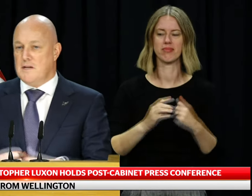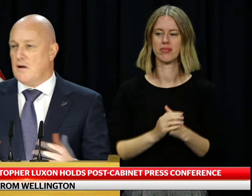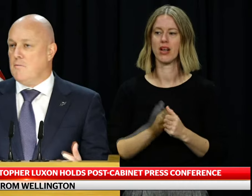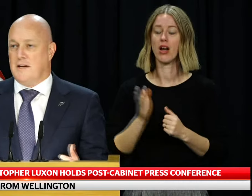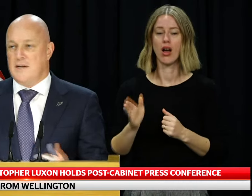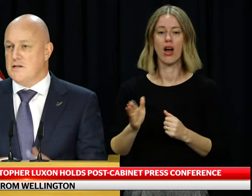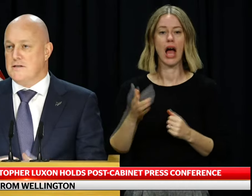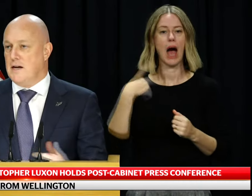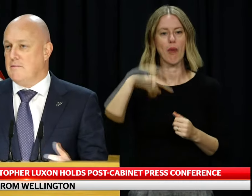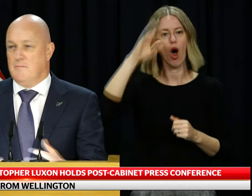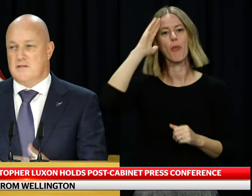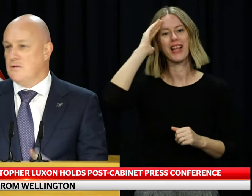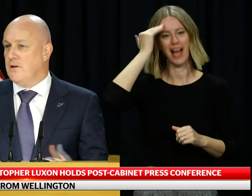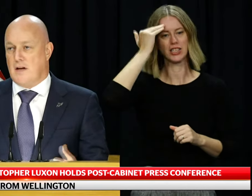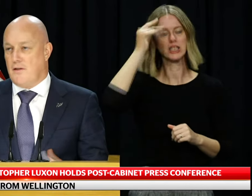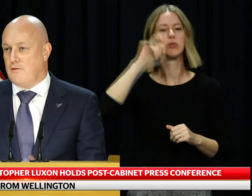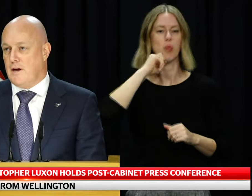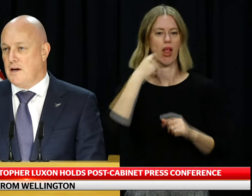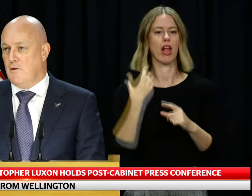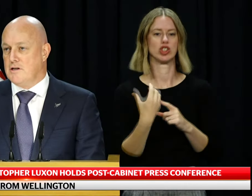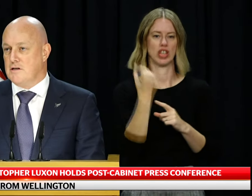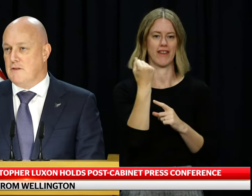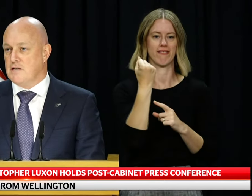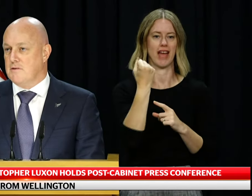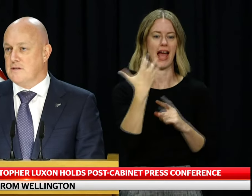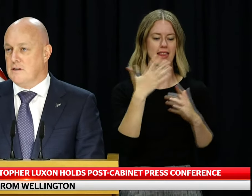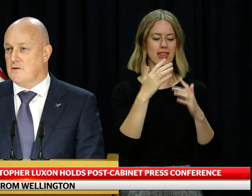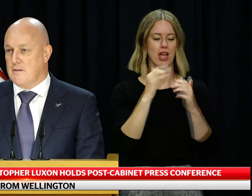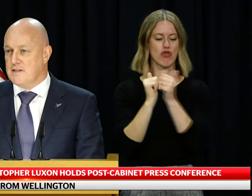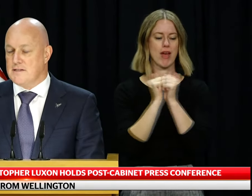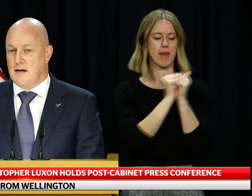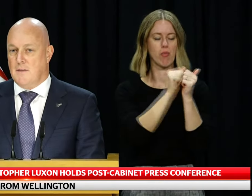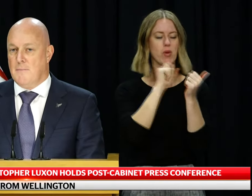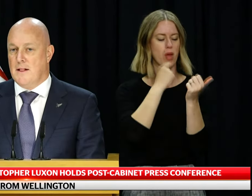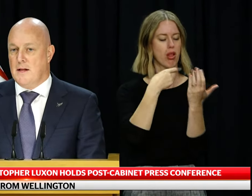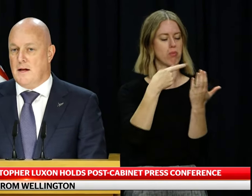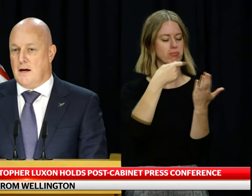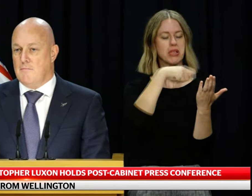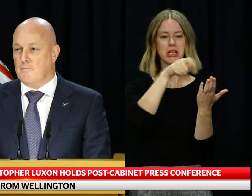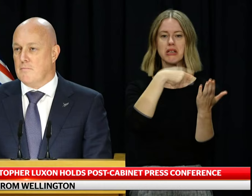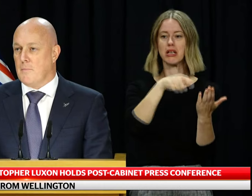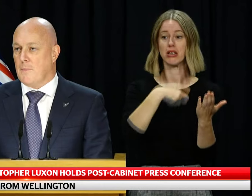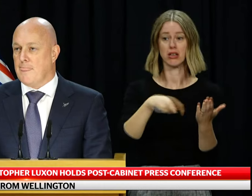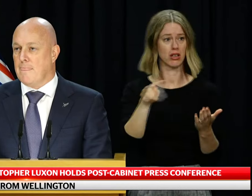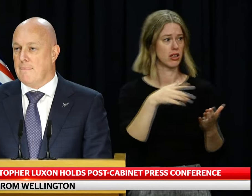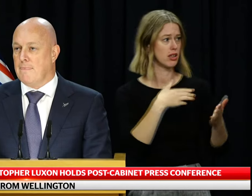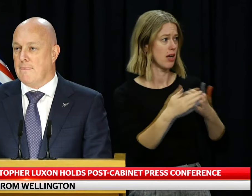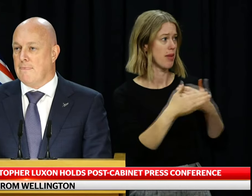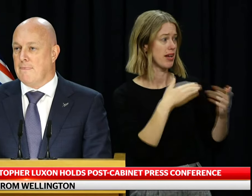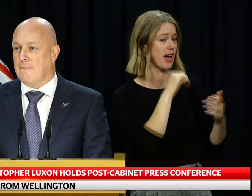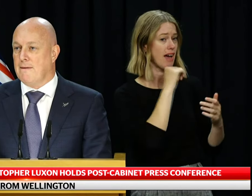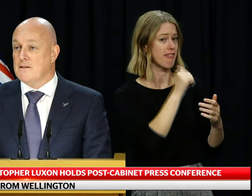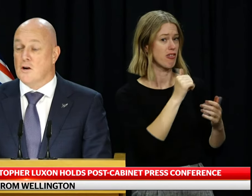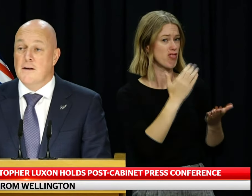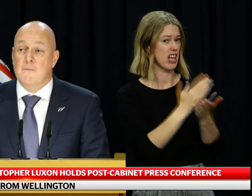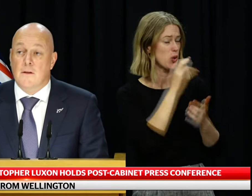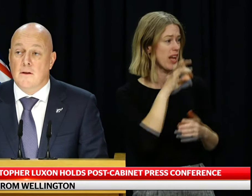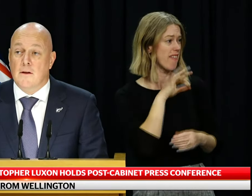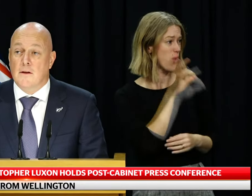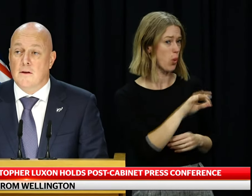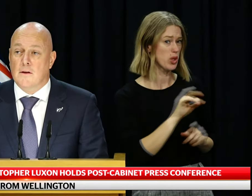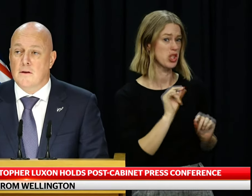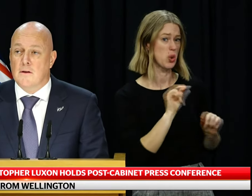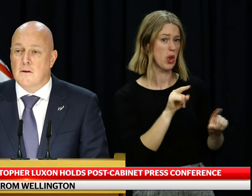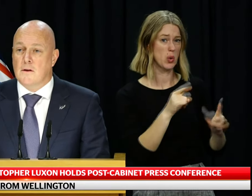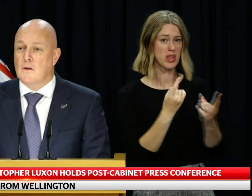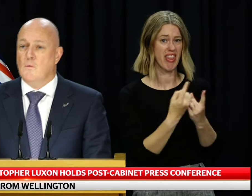We're going to meet our obligations and our commitments to each other through our coalition arrangements and agreements. Whether or not they turn out to be affordable. Sorry?